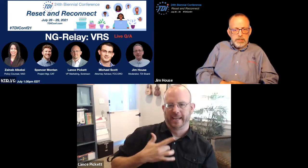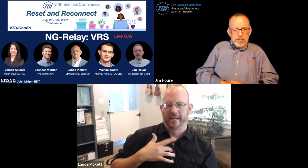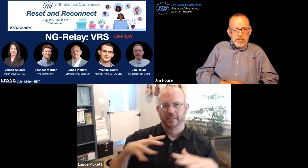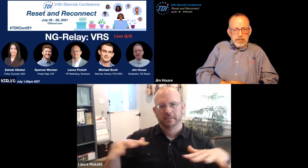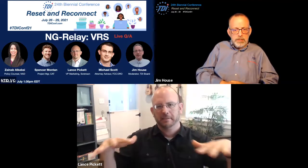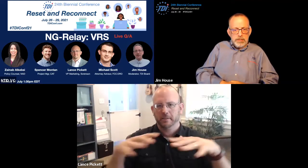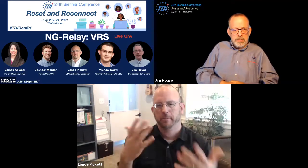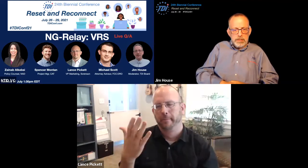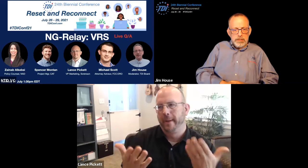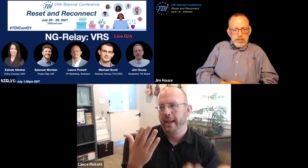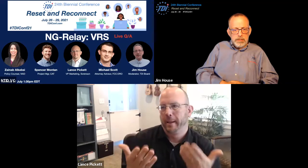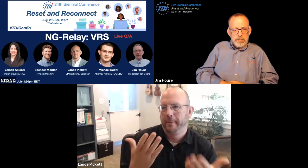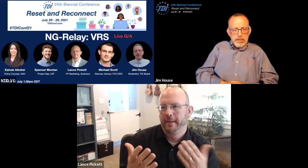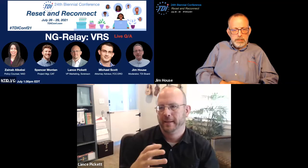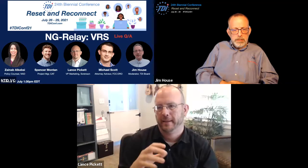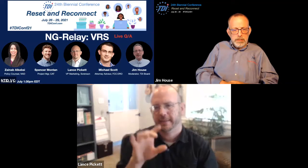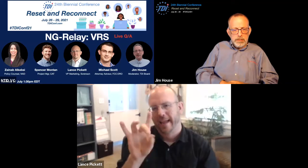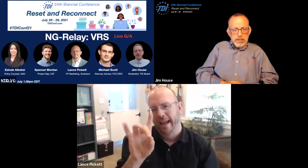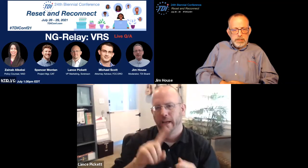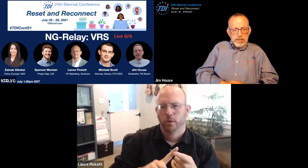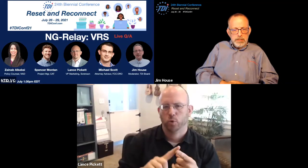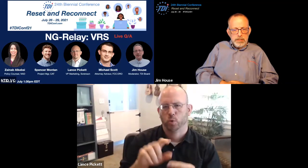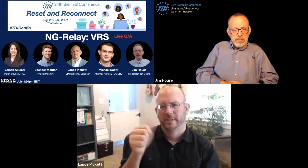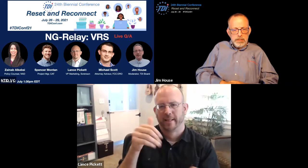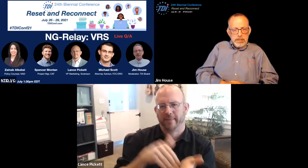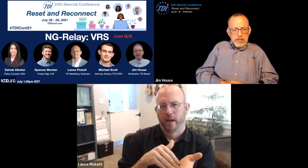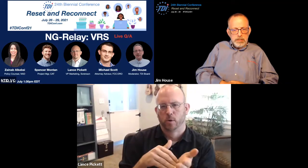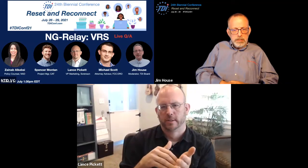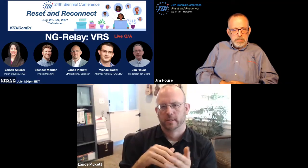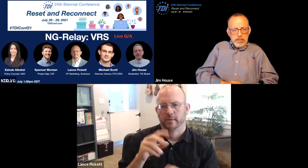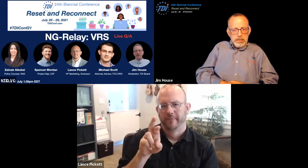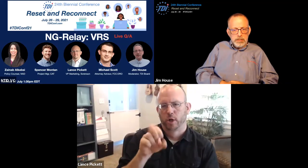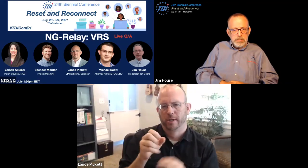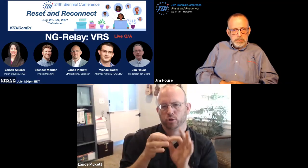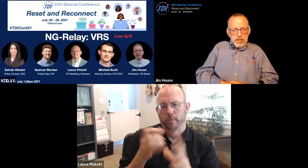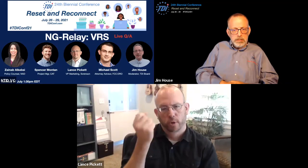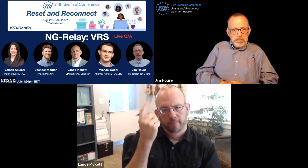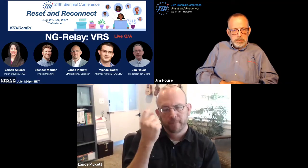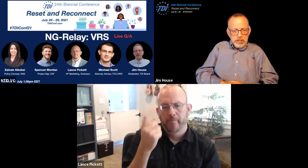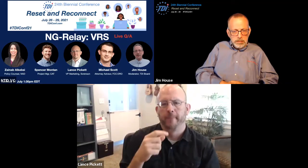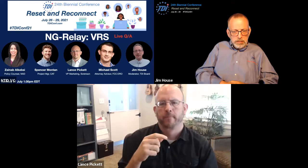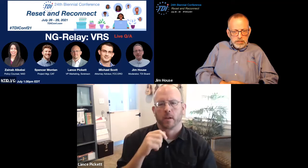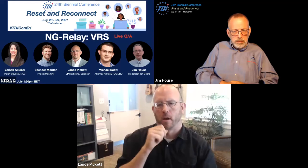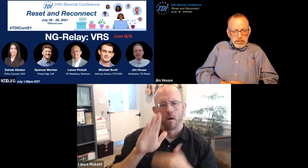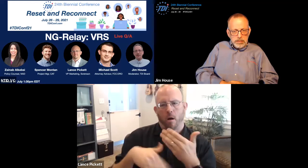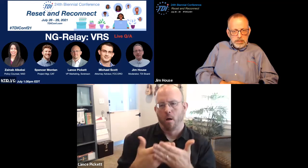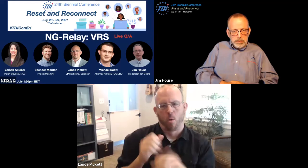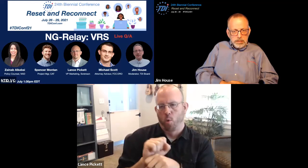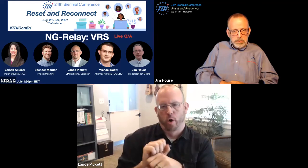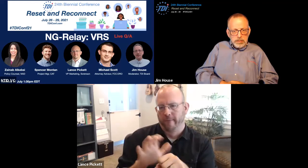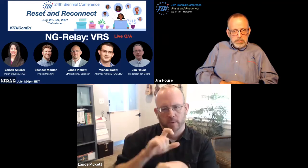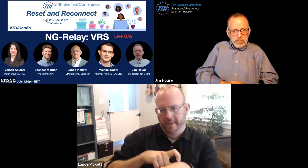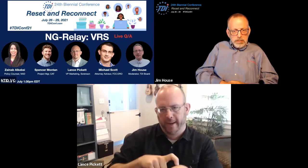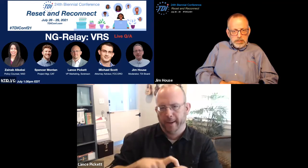I don't know the exact answer, but there's about 8,000 to 10,000 VRS interpreters,